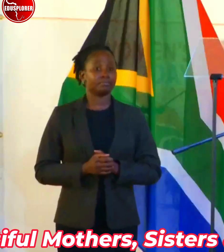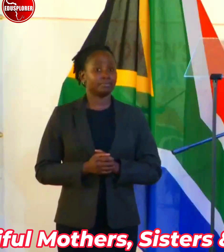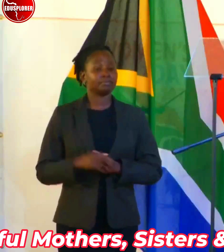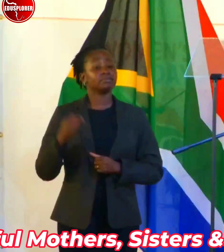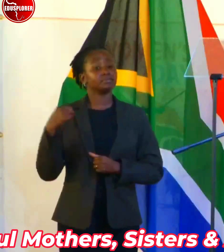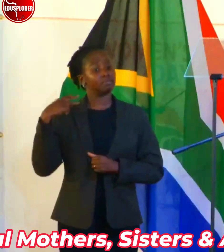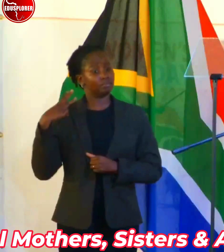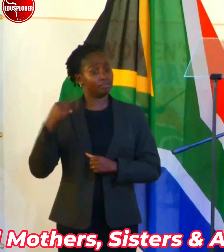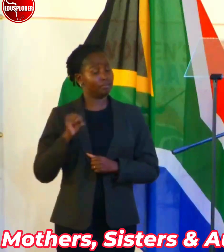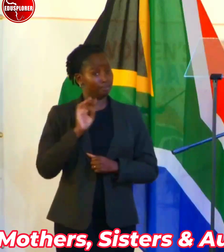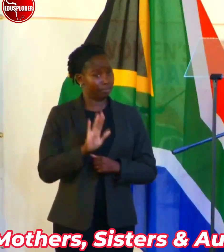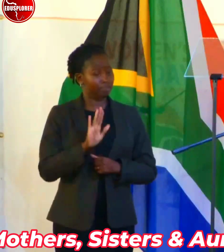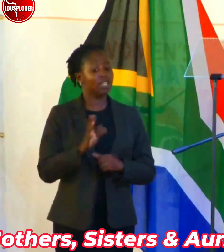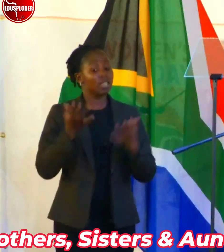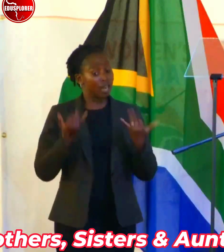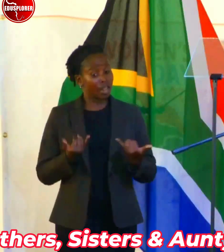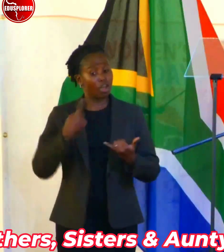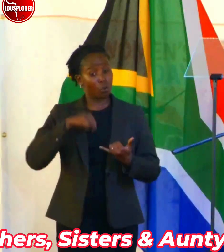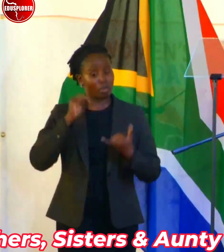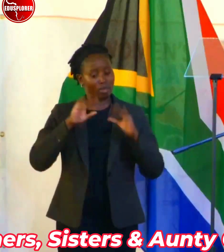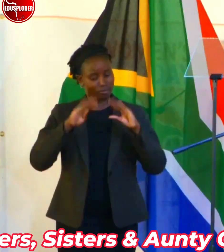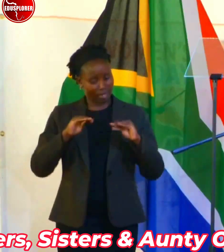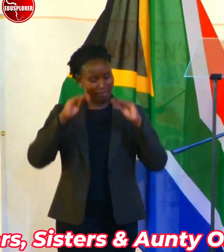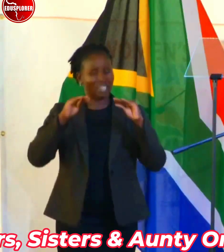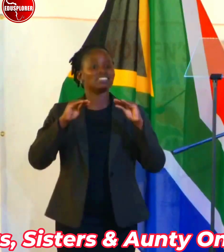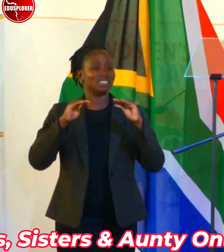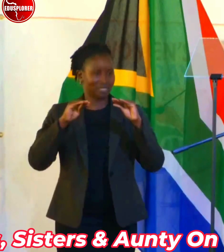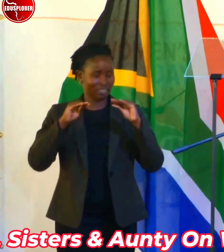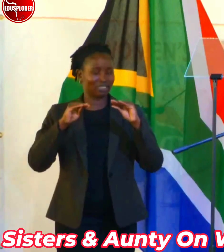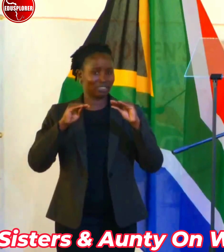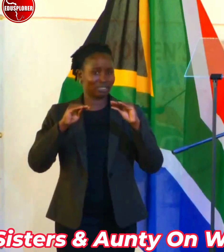Minister, we must now advance to, yes,